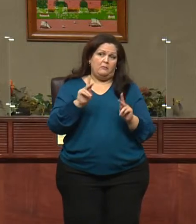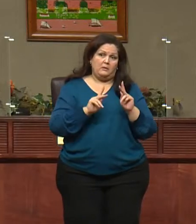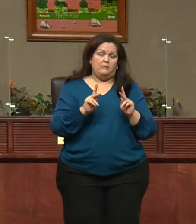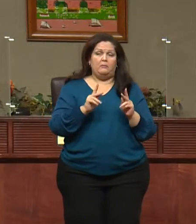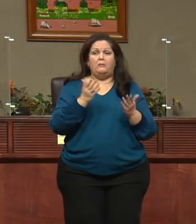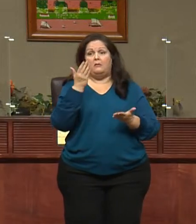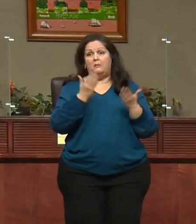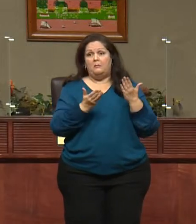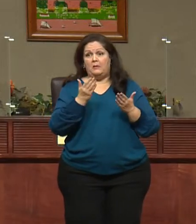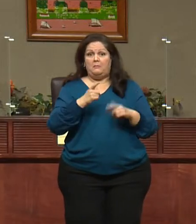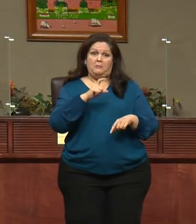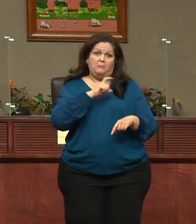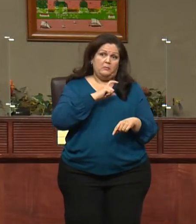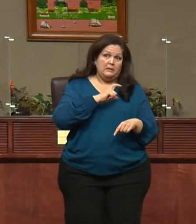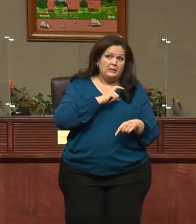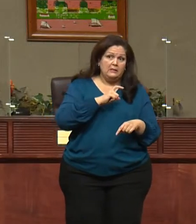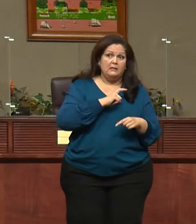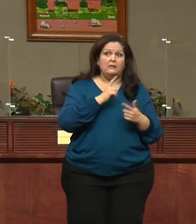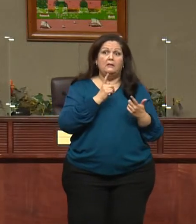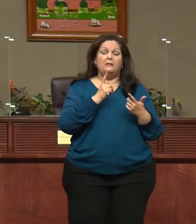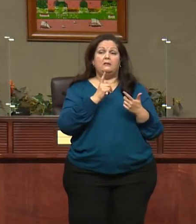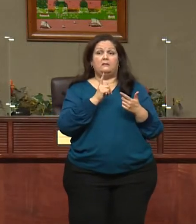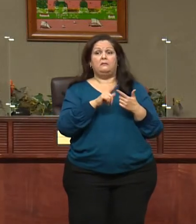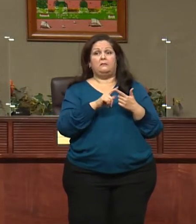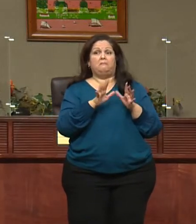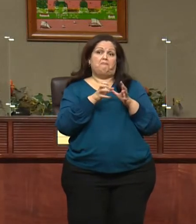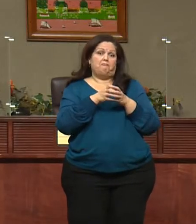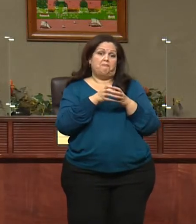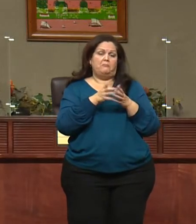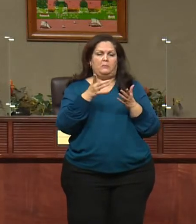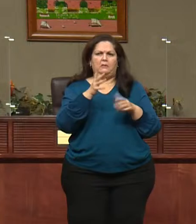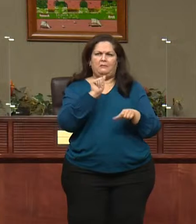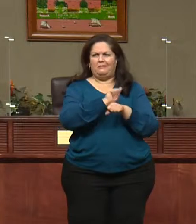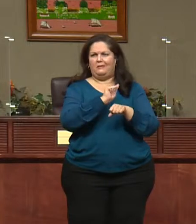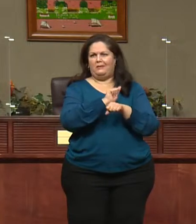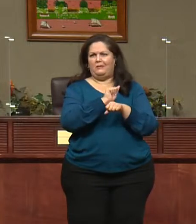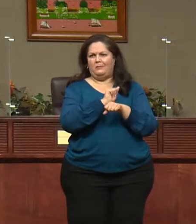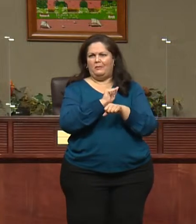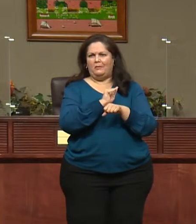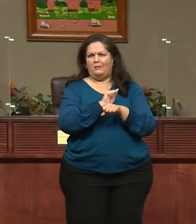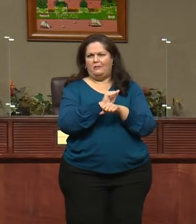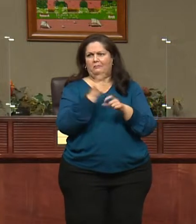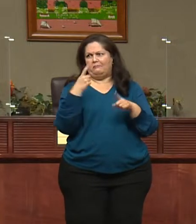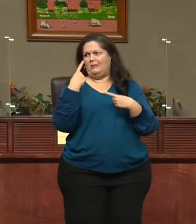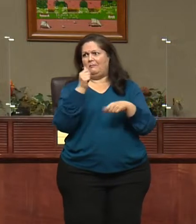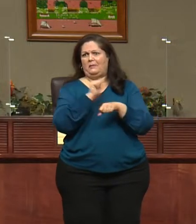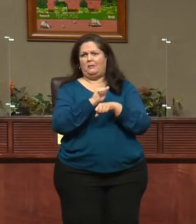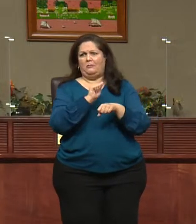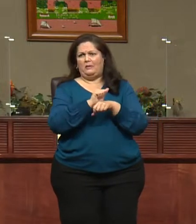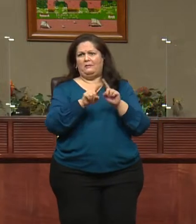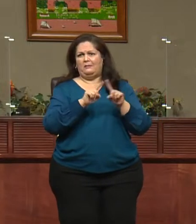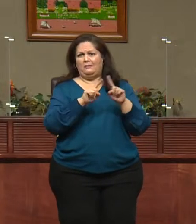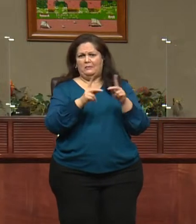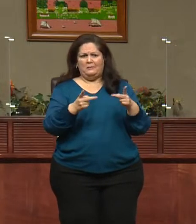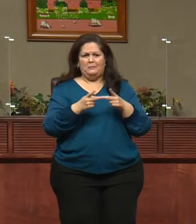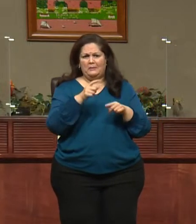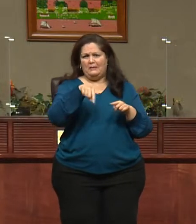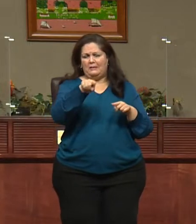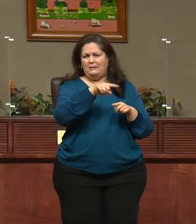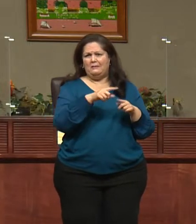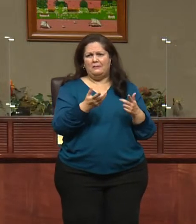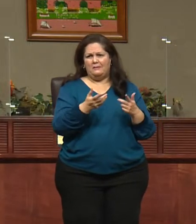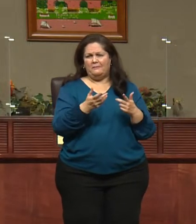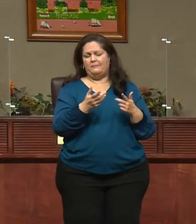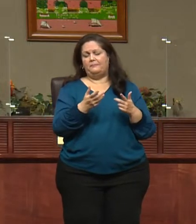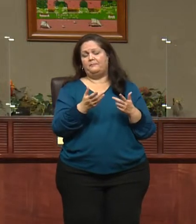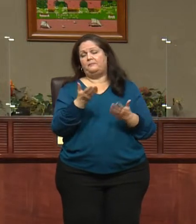of law enforcement officers who are going to be working at and have been working at various sites and perhaps some